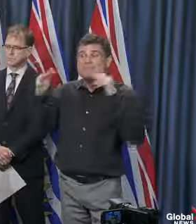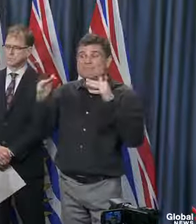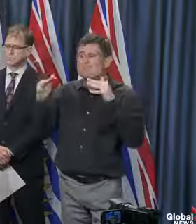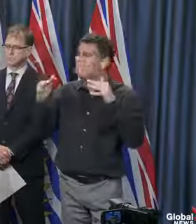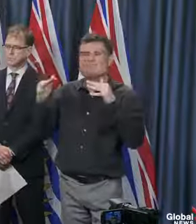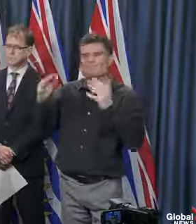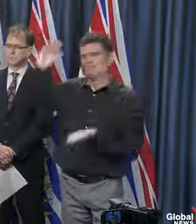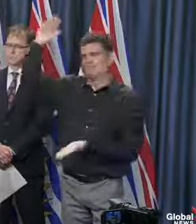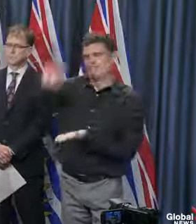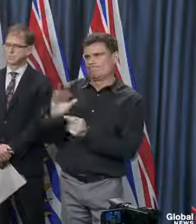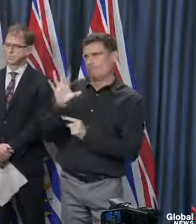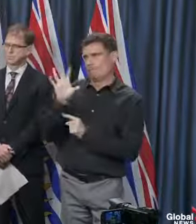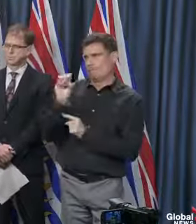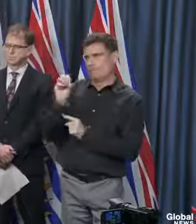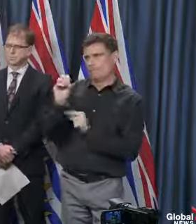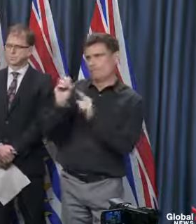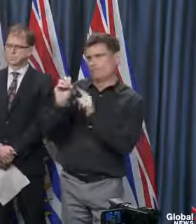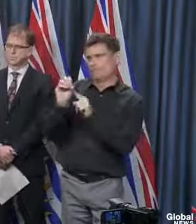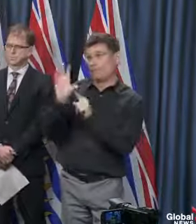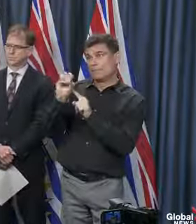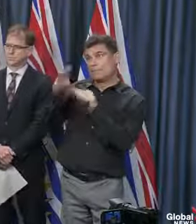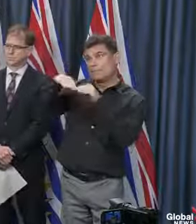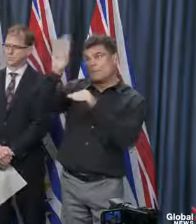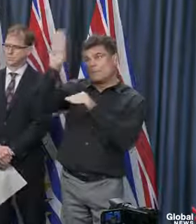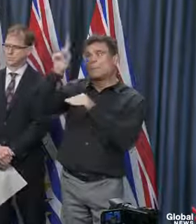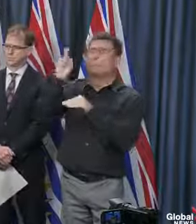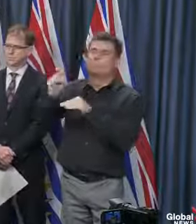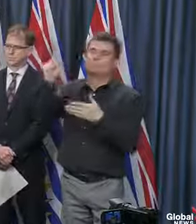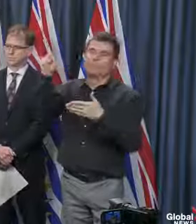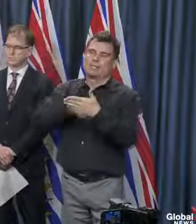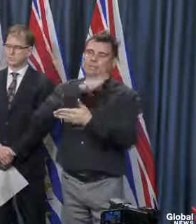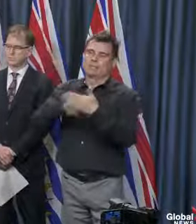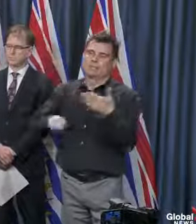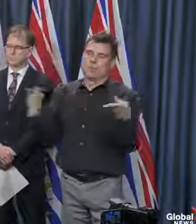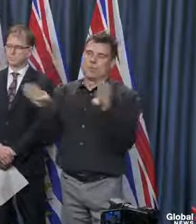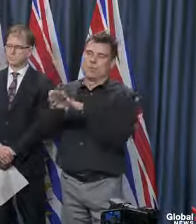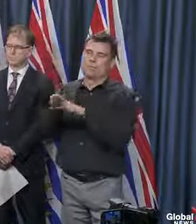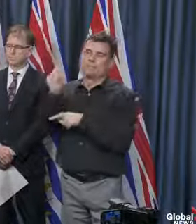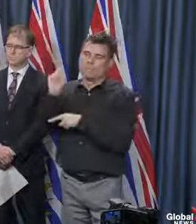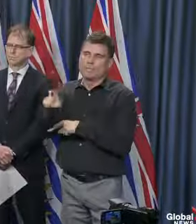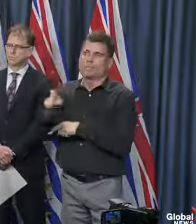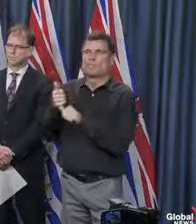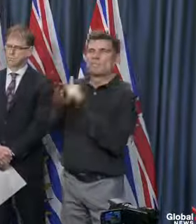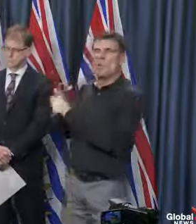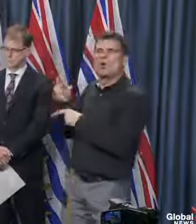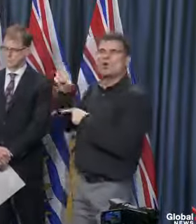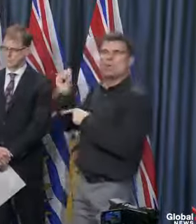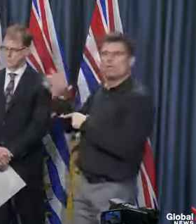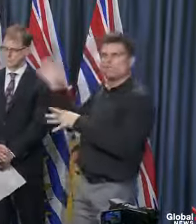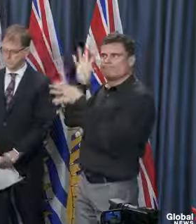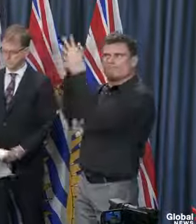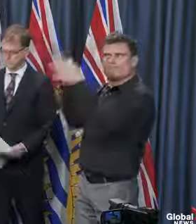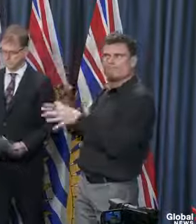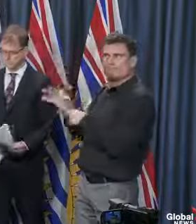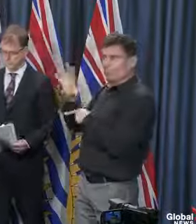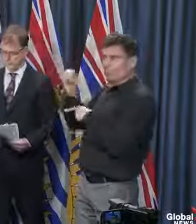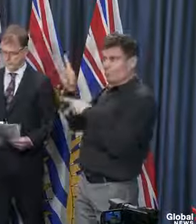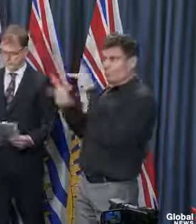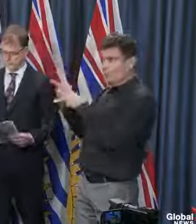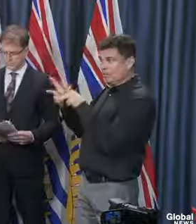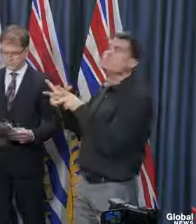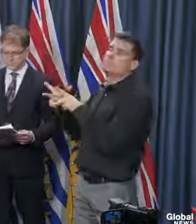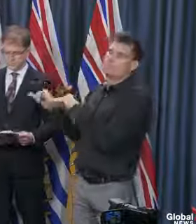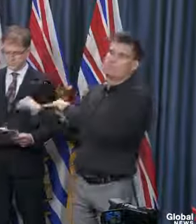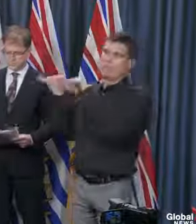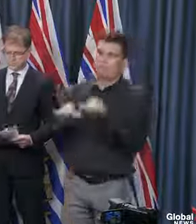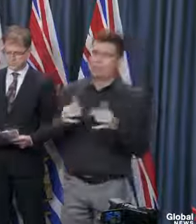50 people. And that's aligned with what we're seeing in the United States. And I know that will have an impact on many people.